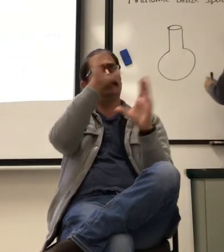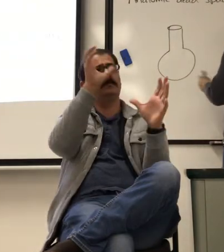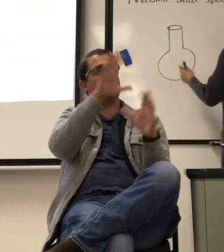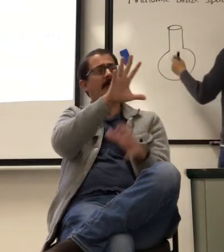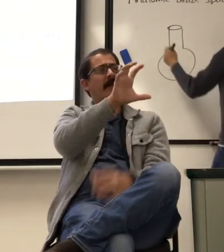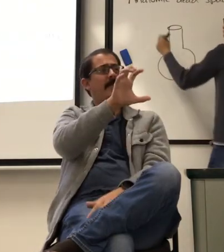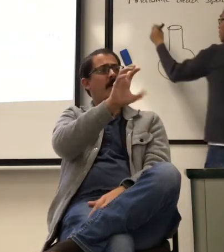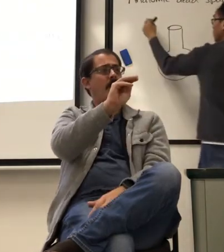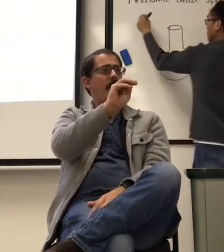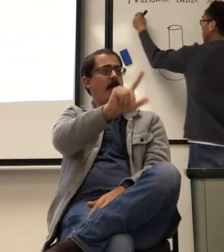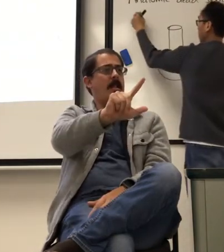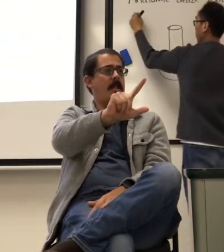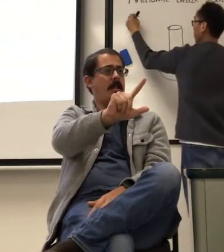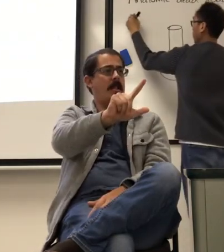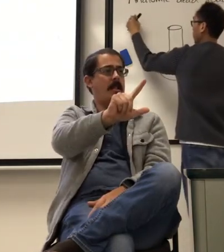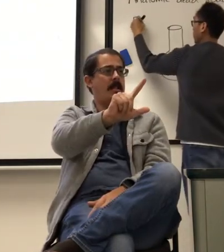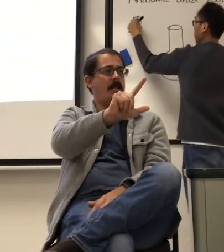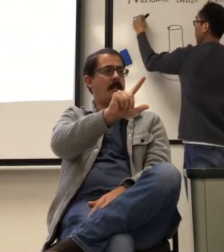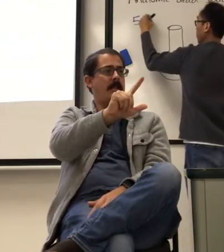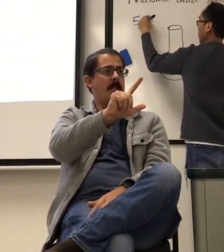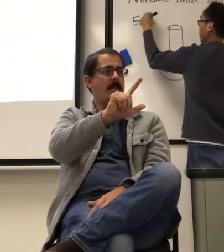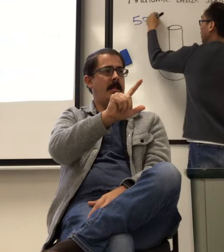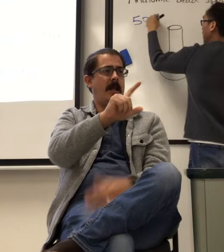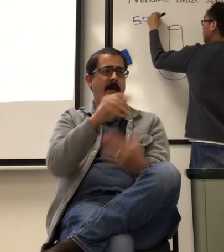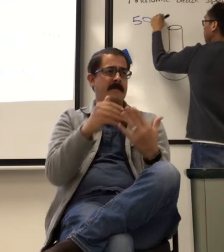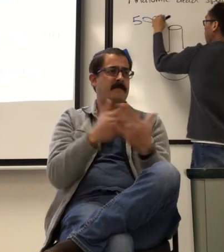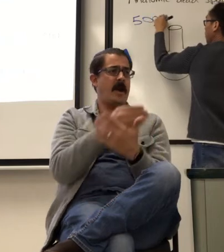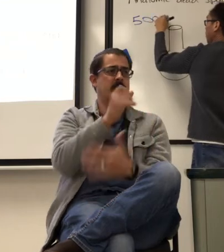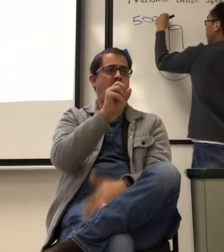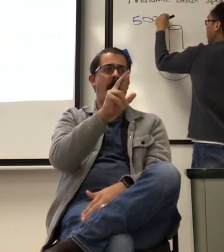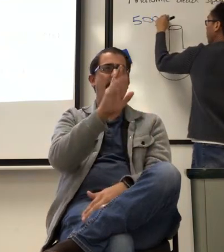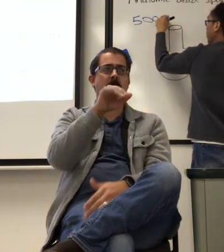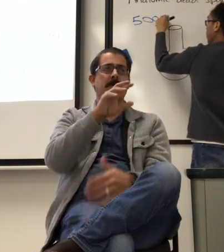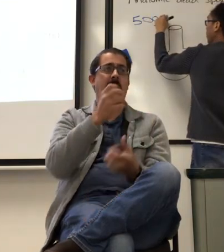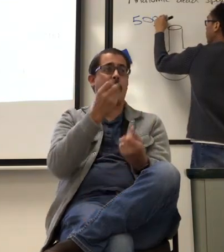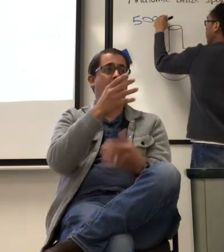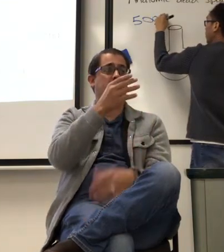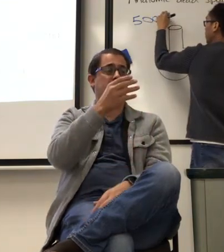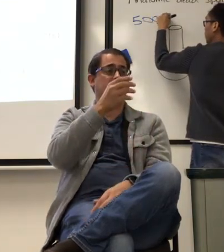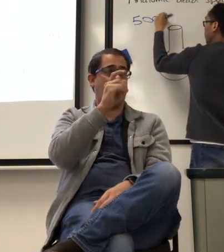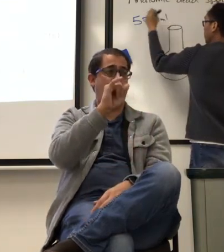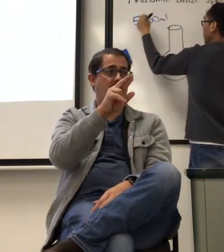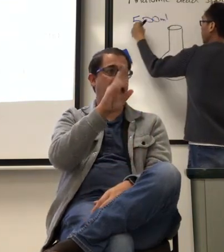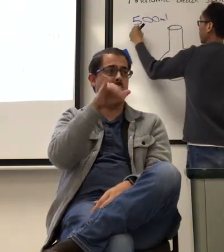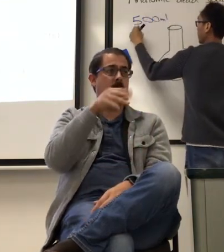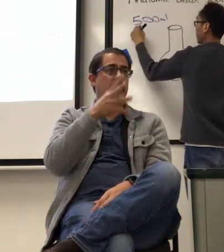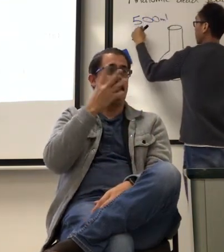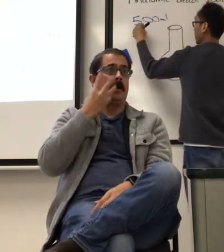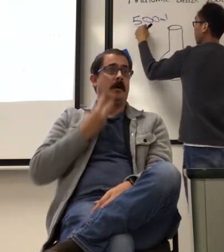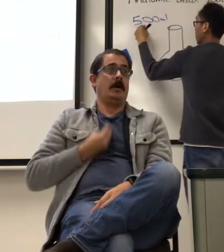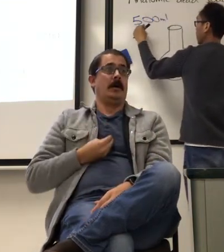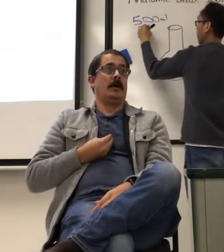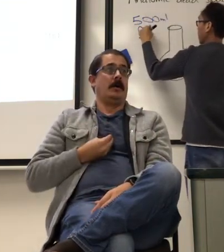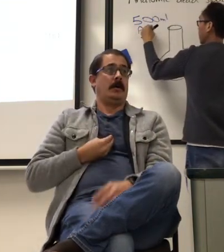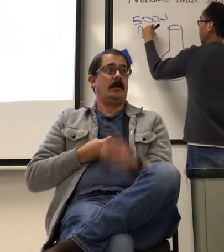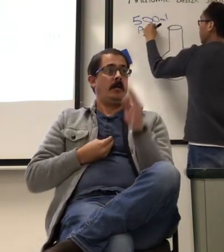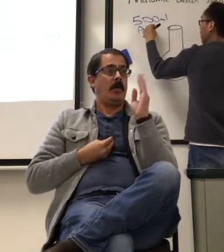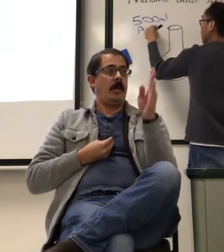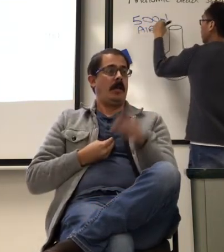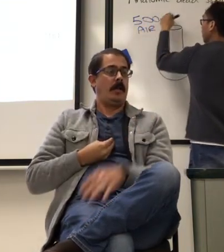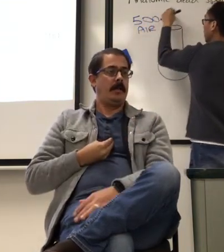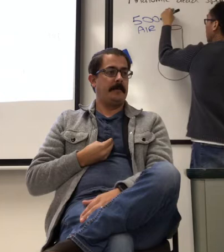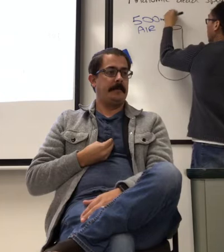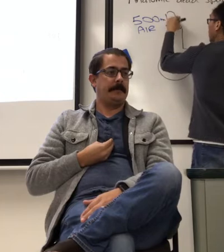500 ml fresh air. That's the volume of air you're going to breathe in.